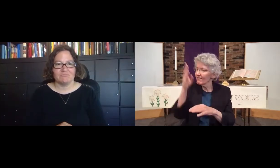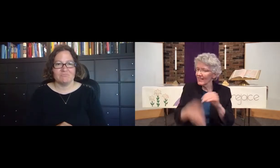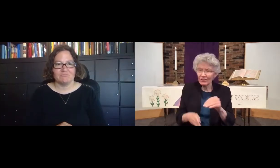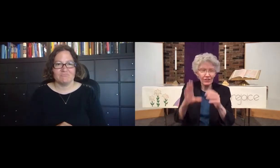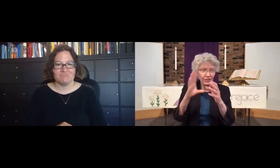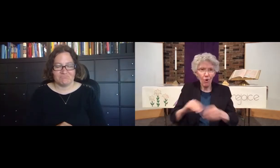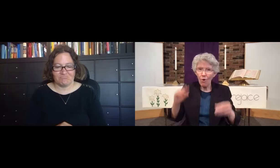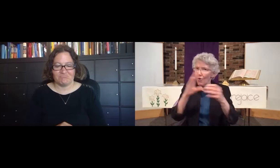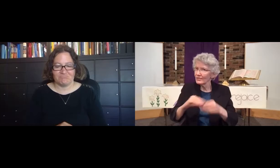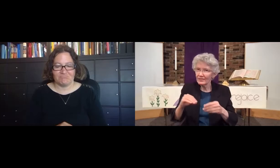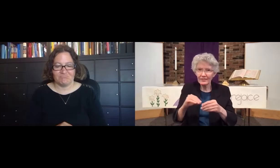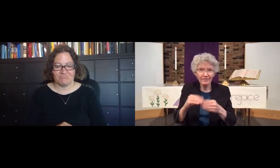not the end of the story,